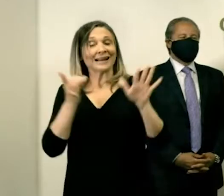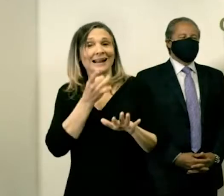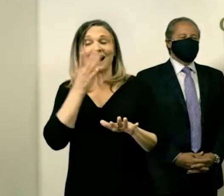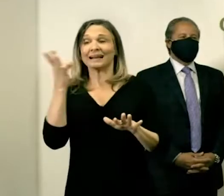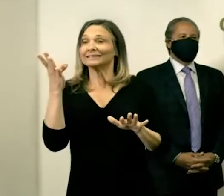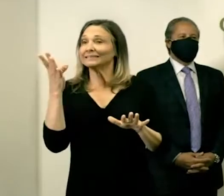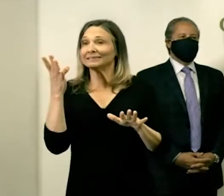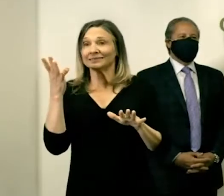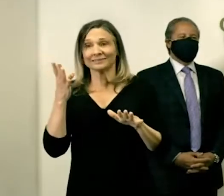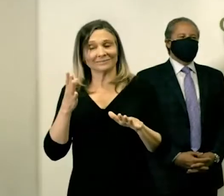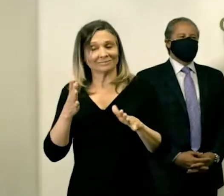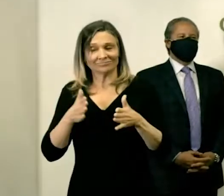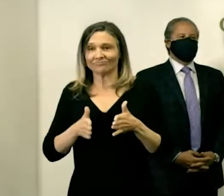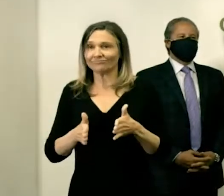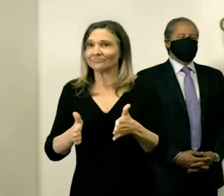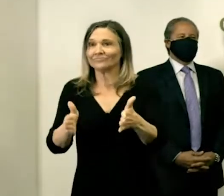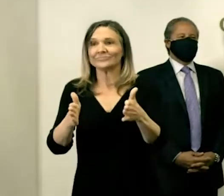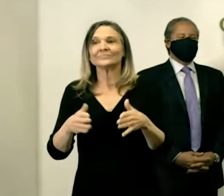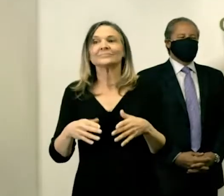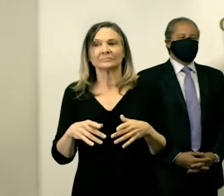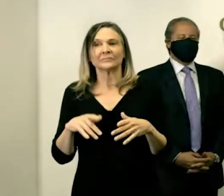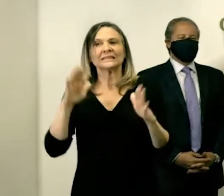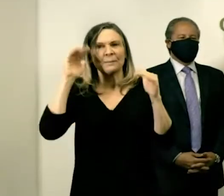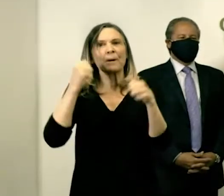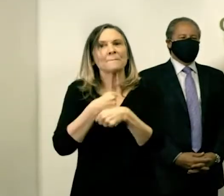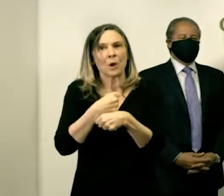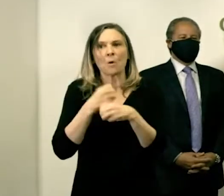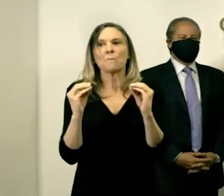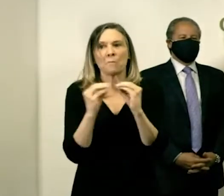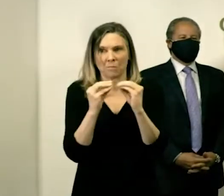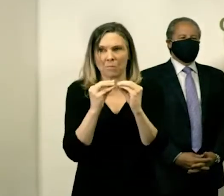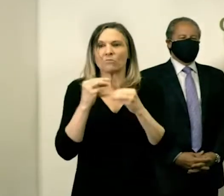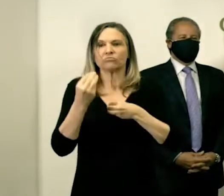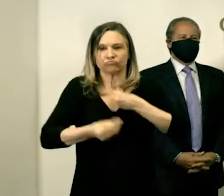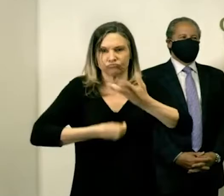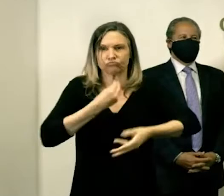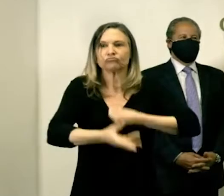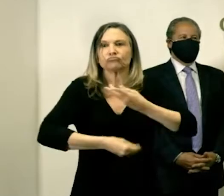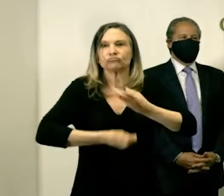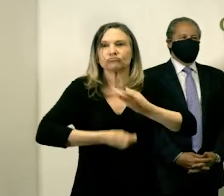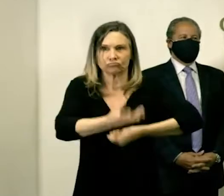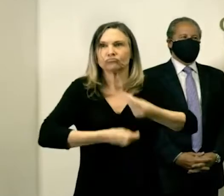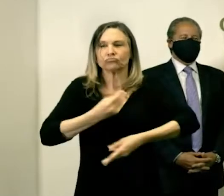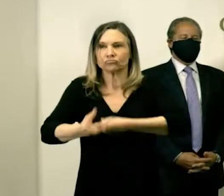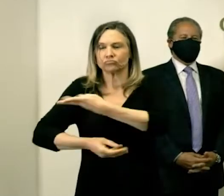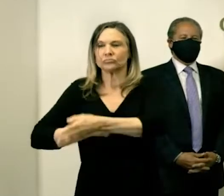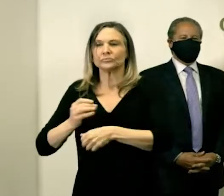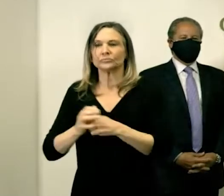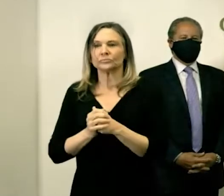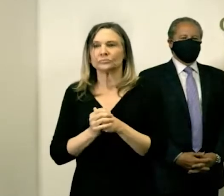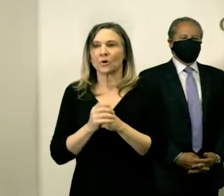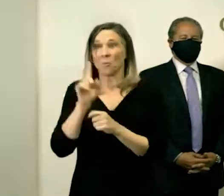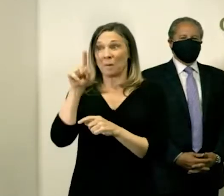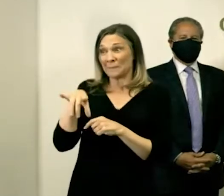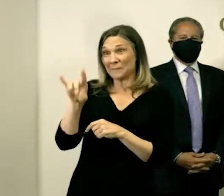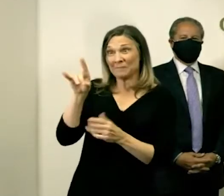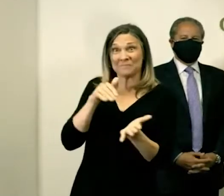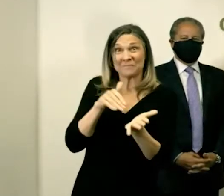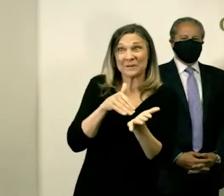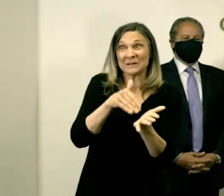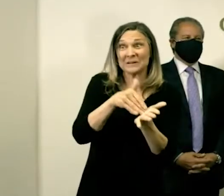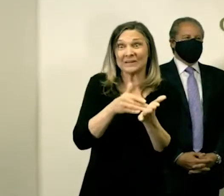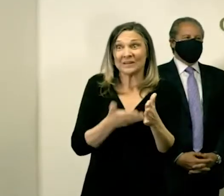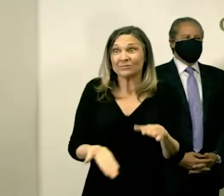This comes with the expectation of more manufactured supply. This comes with the expectation we'll be going from about 1.8 million doses a week to